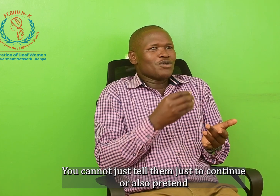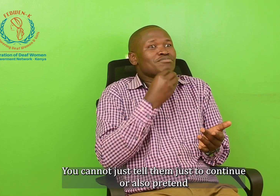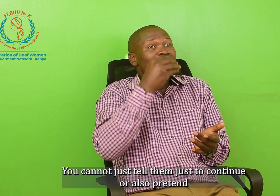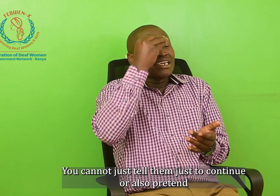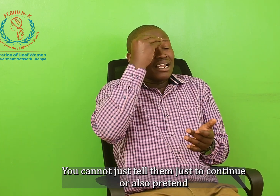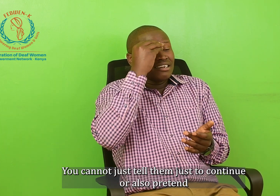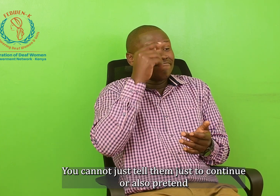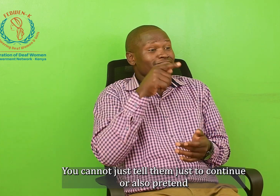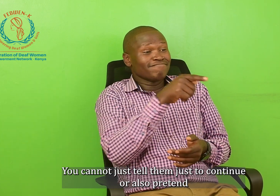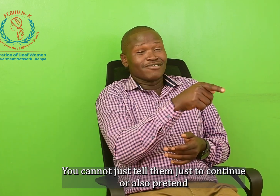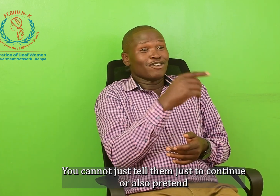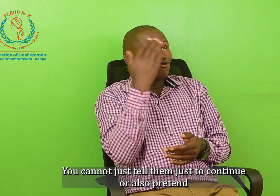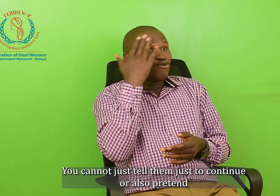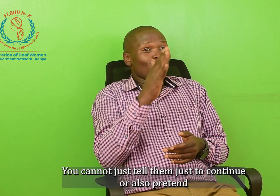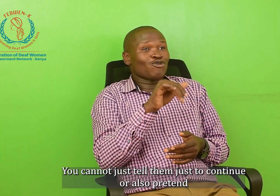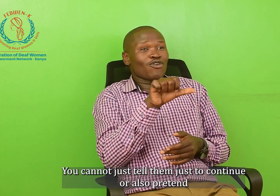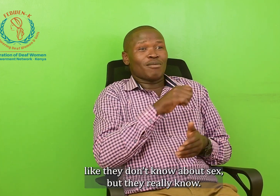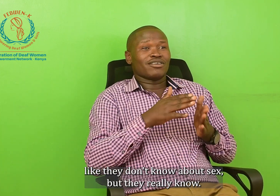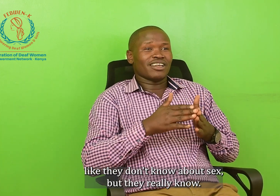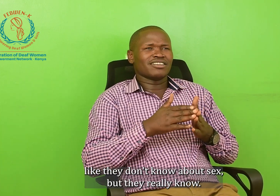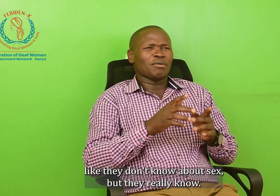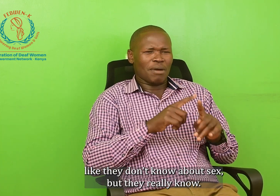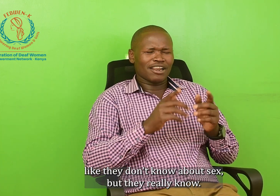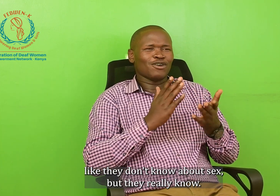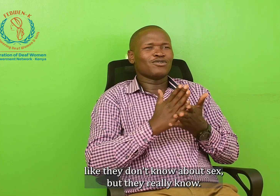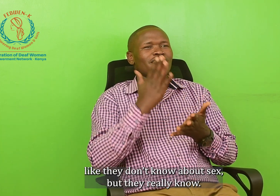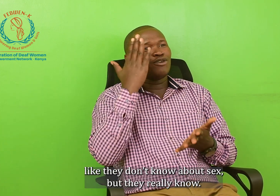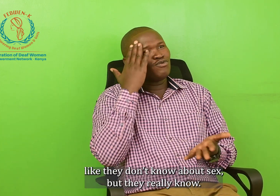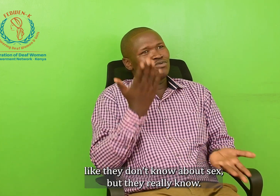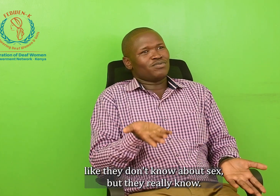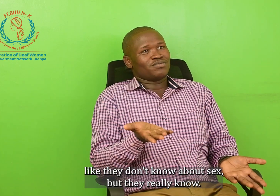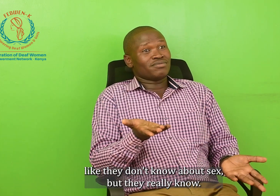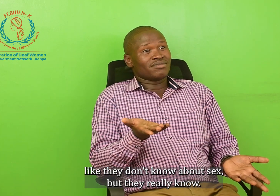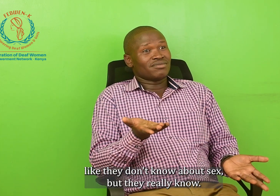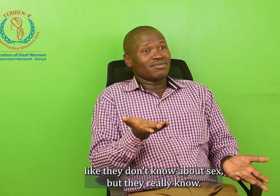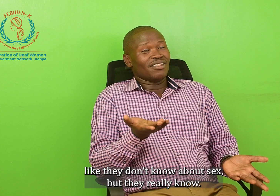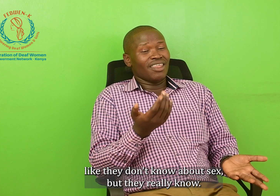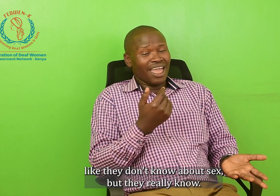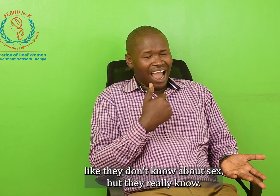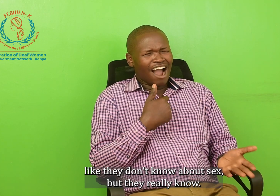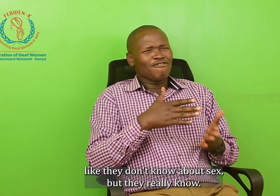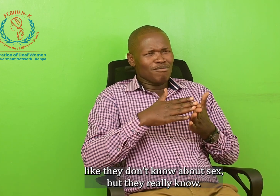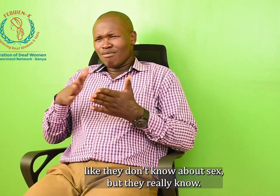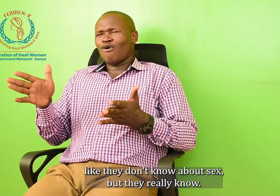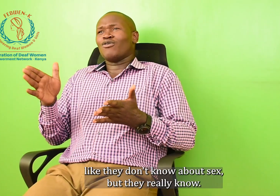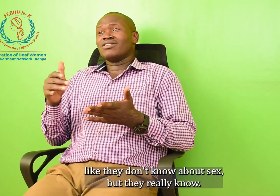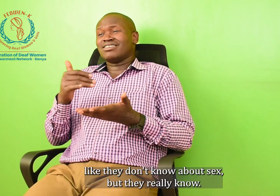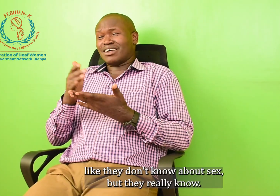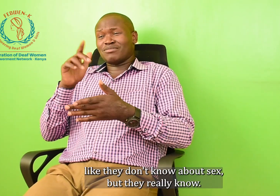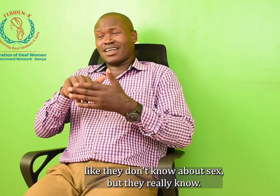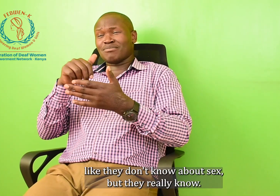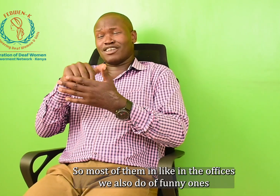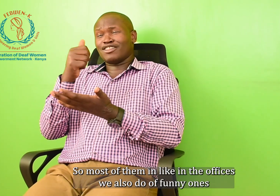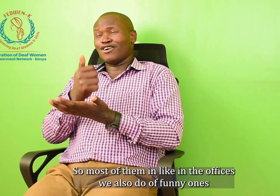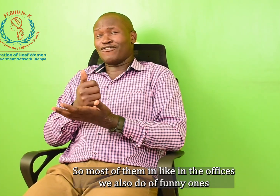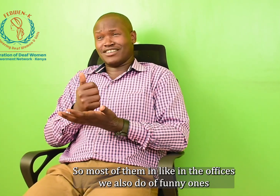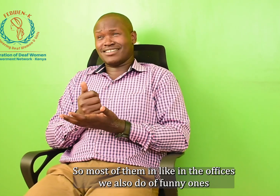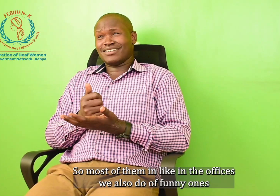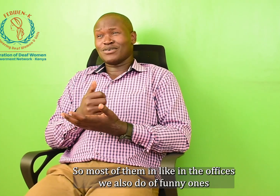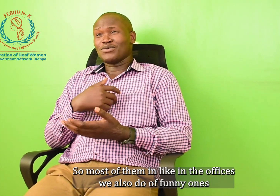continue, and also pretend like they don't know about sex, but they really know. So most of them in